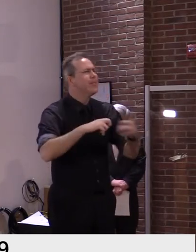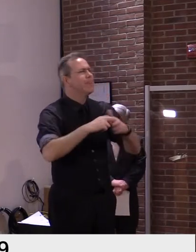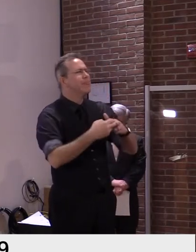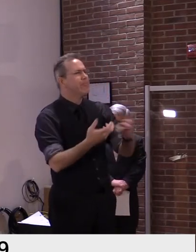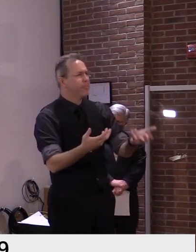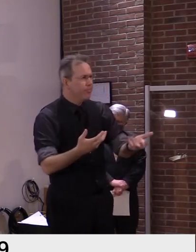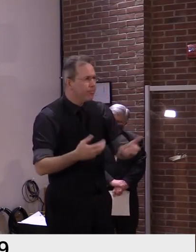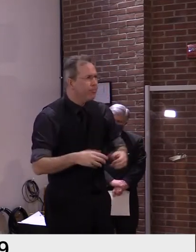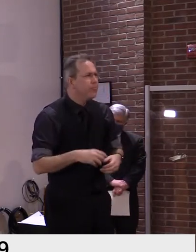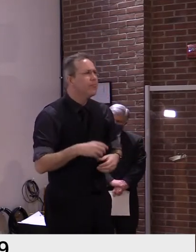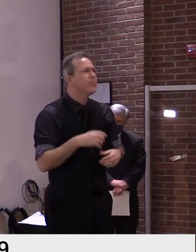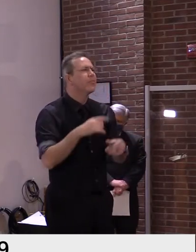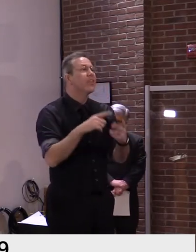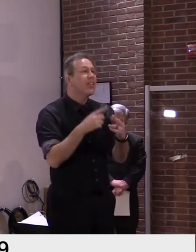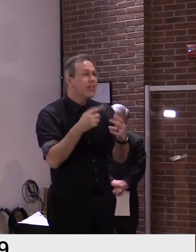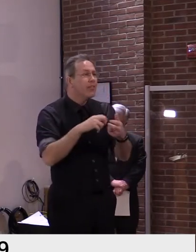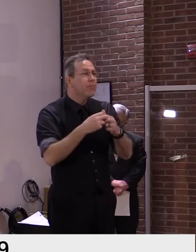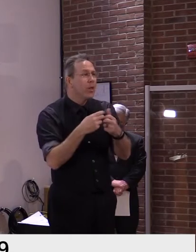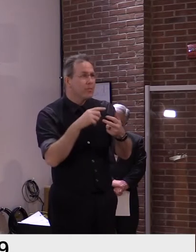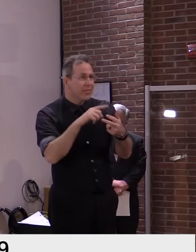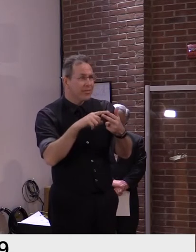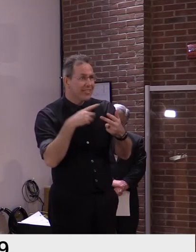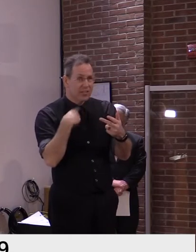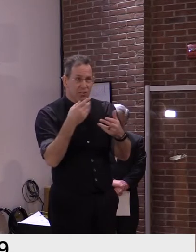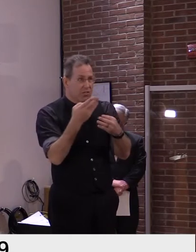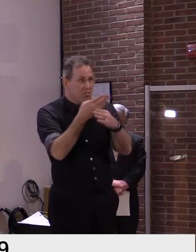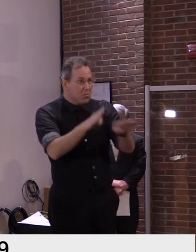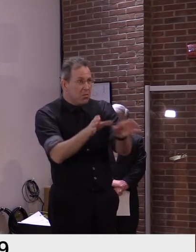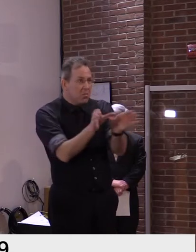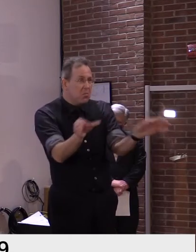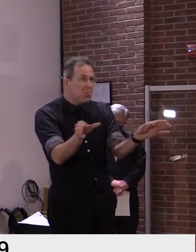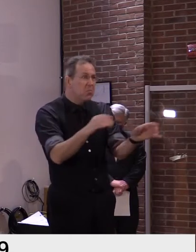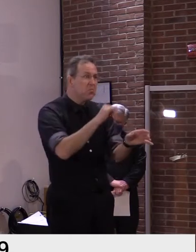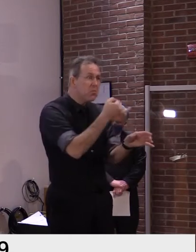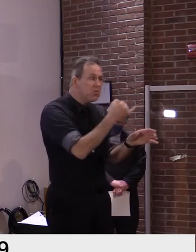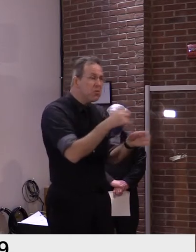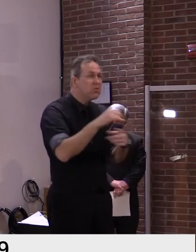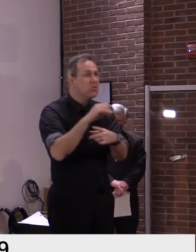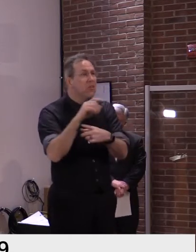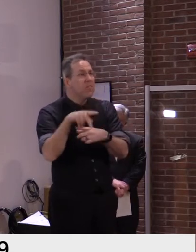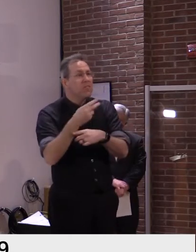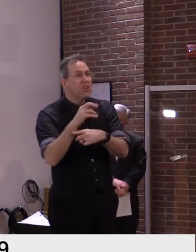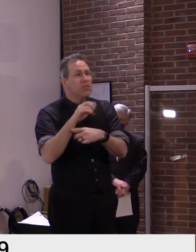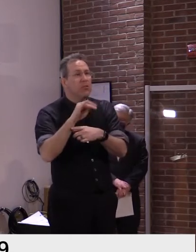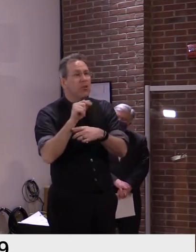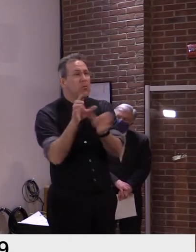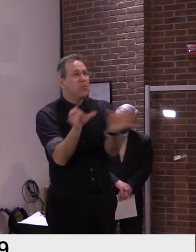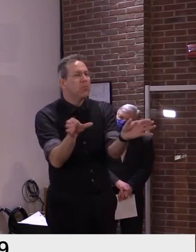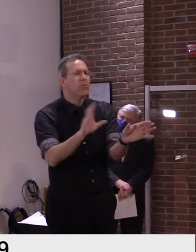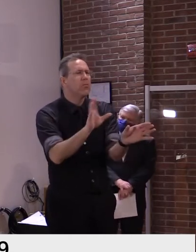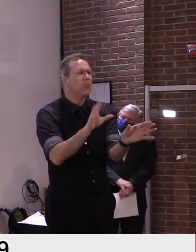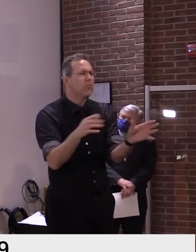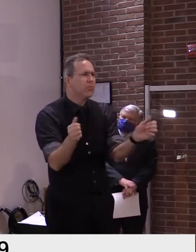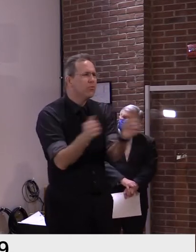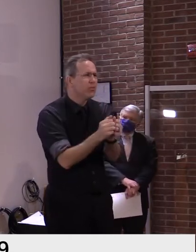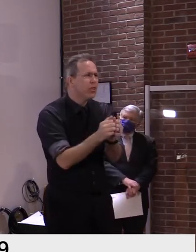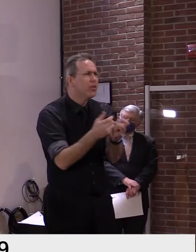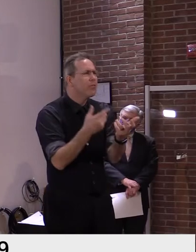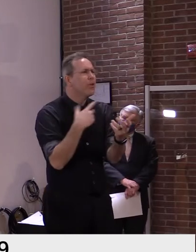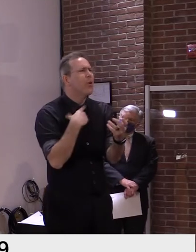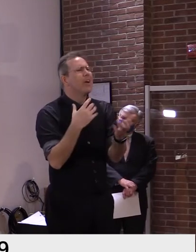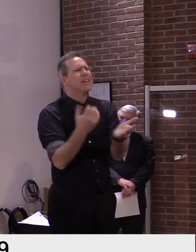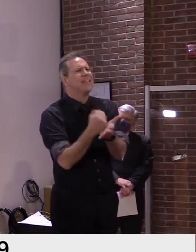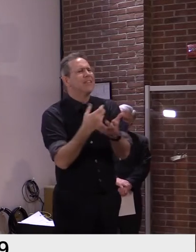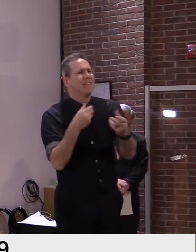people vaccinated as quickly as possible. And I truly think that having it done in an integrated way can